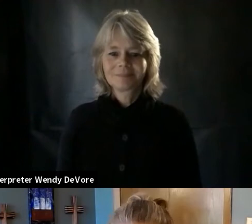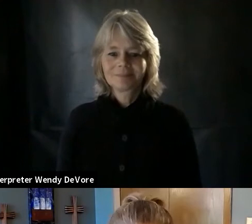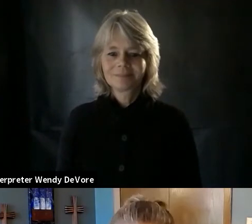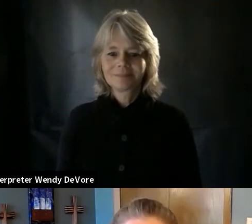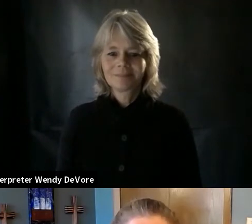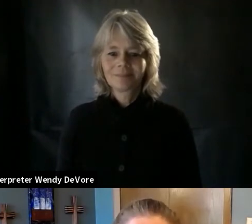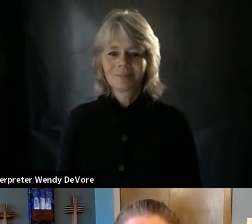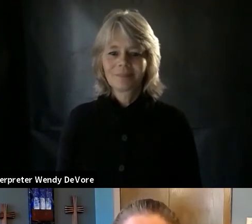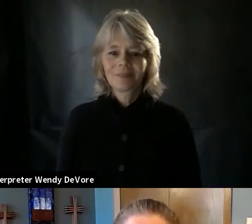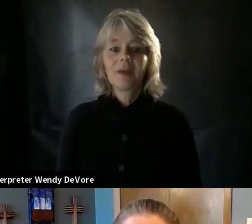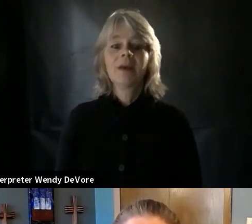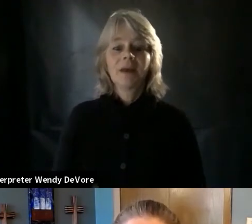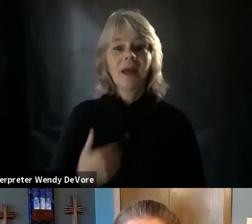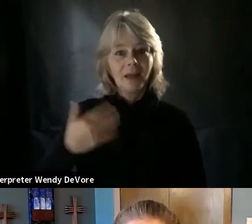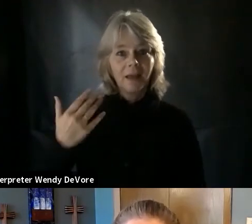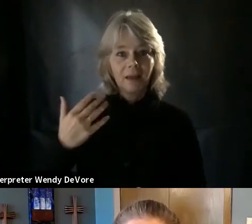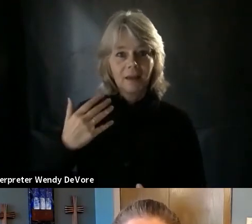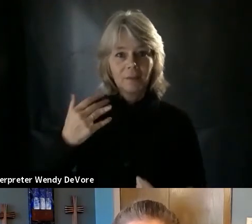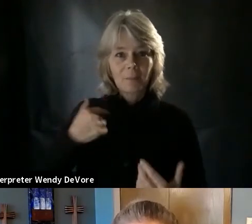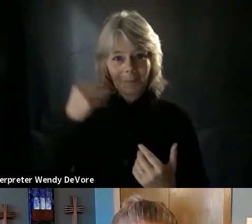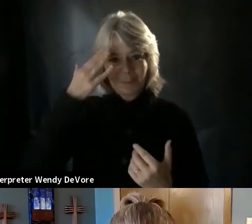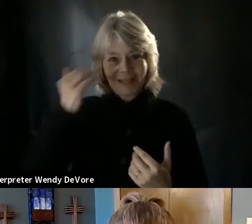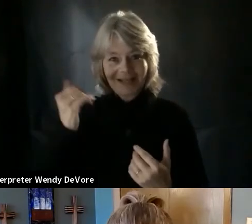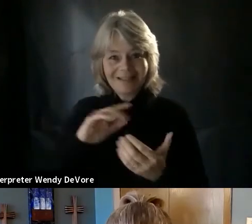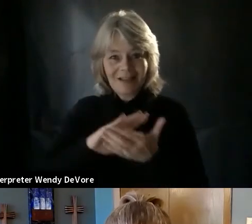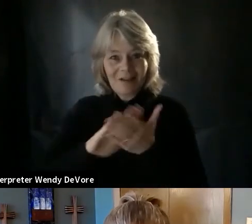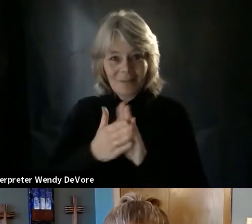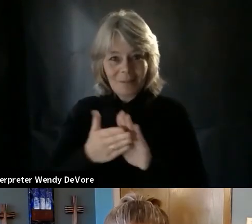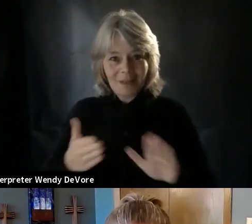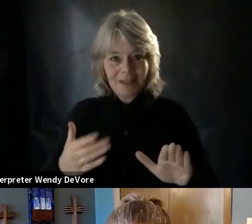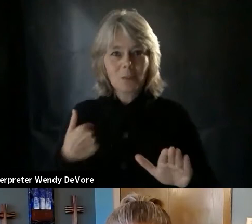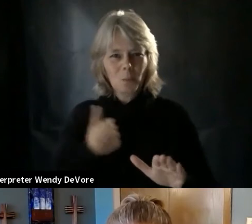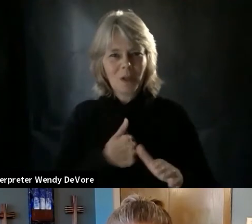And because of that peace, we are confident that God loves us.